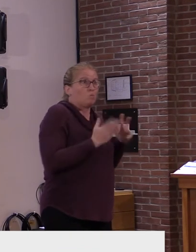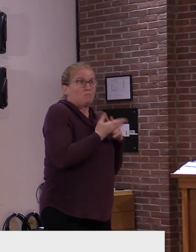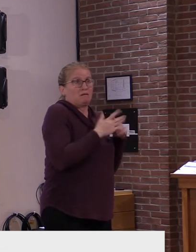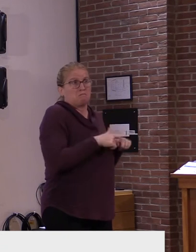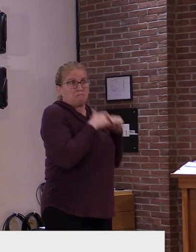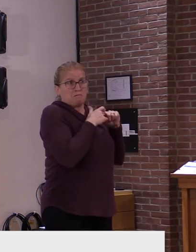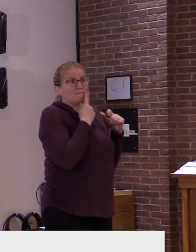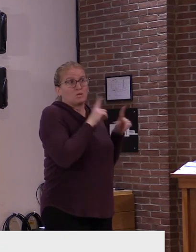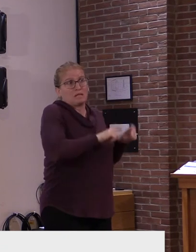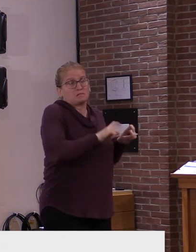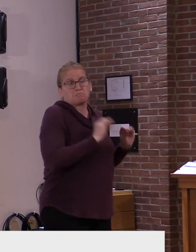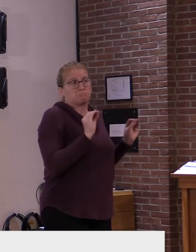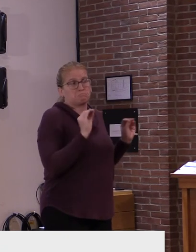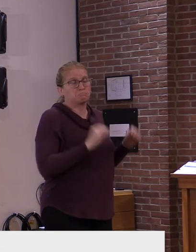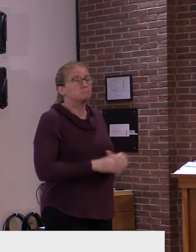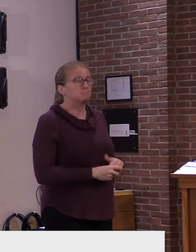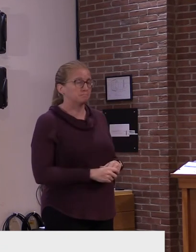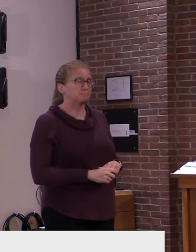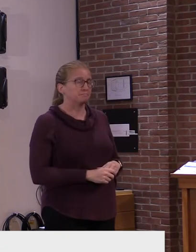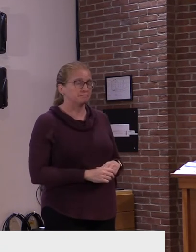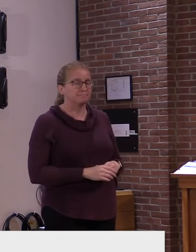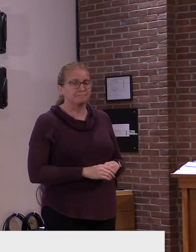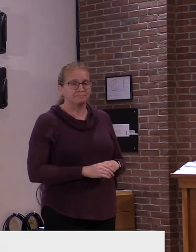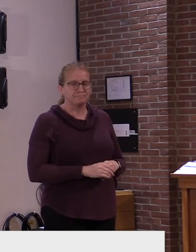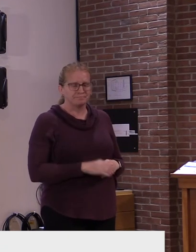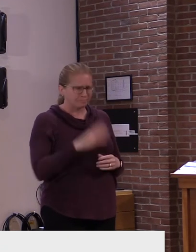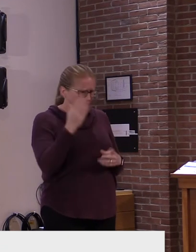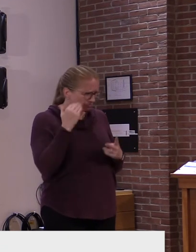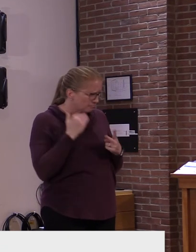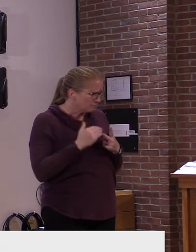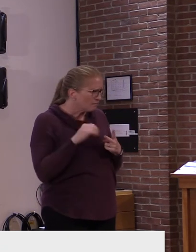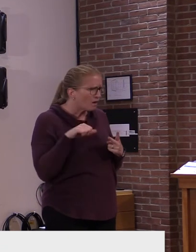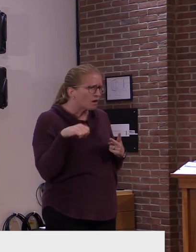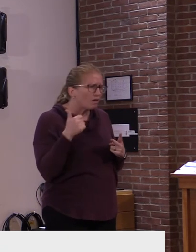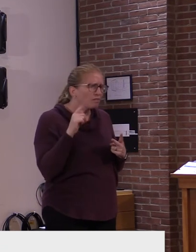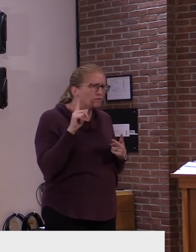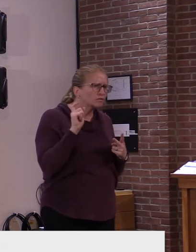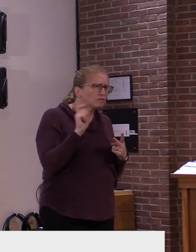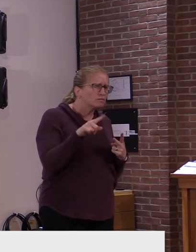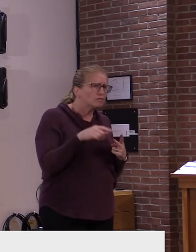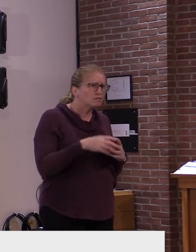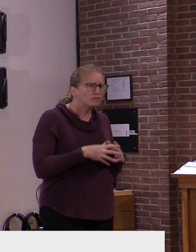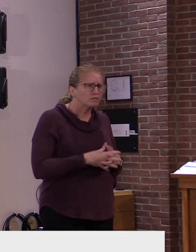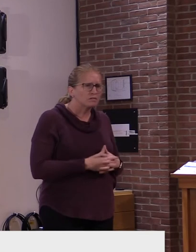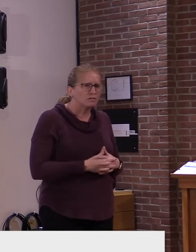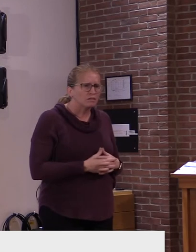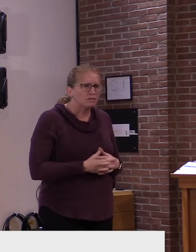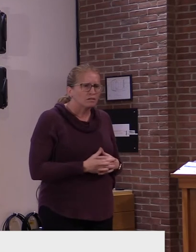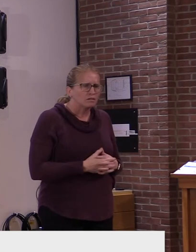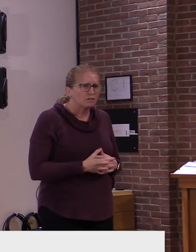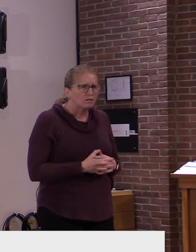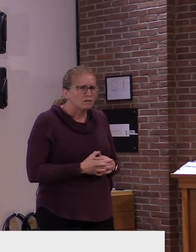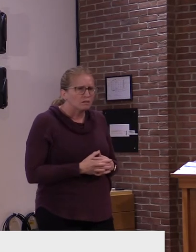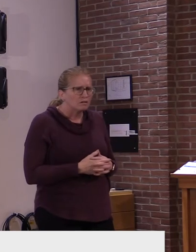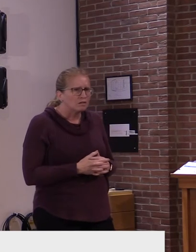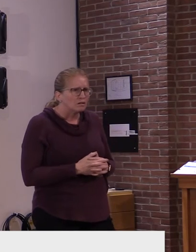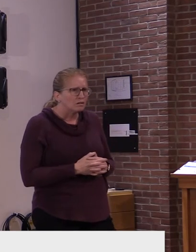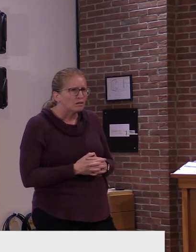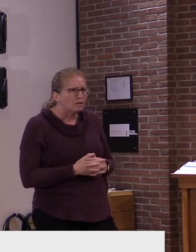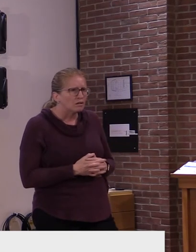uninterrupted and the only other thing was the means